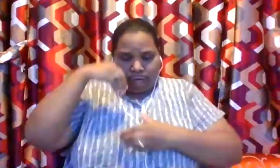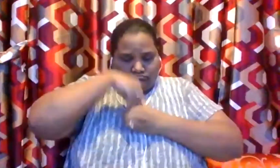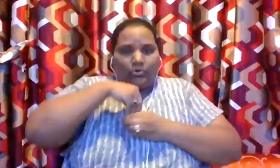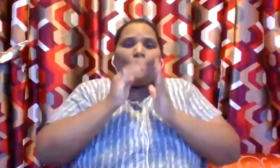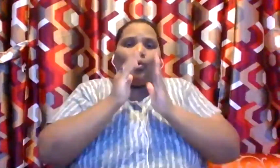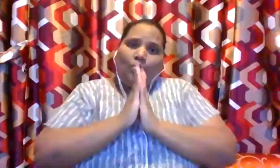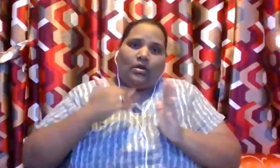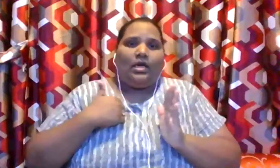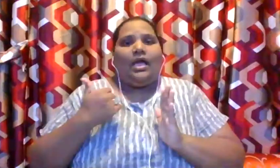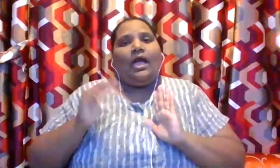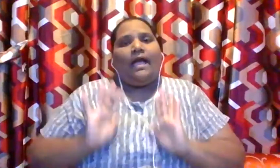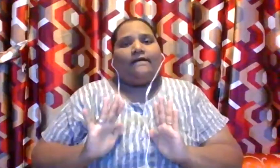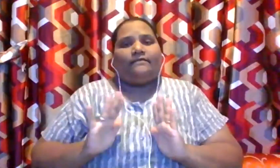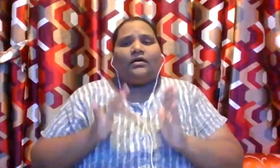were Christians, so many of his disciples were Hindu,